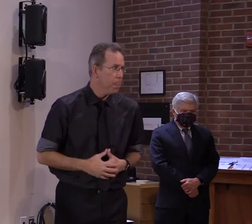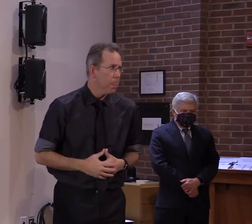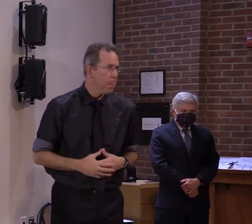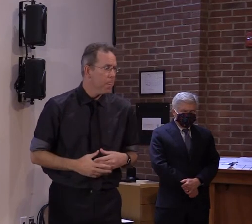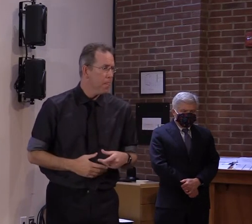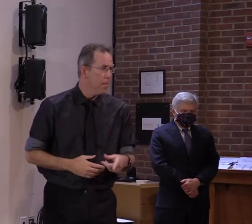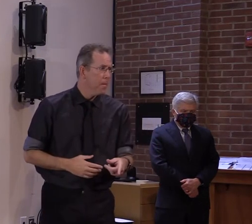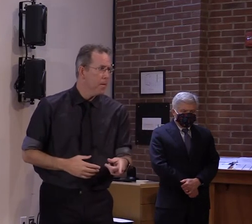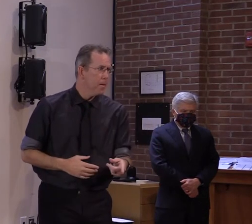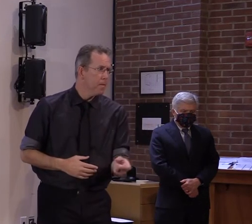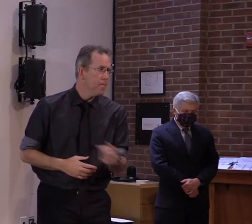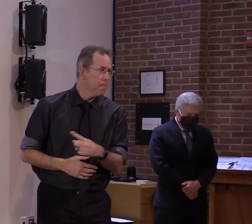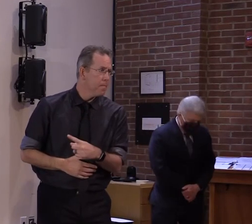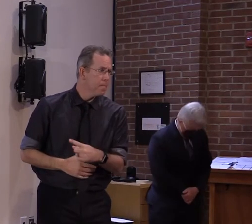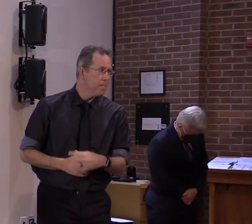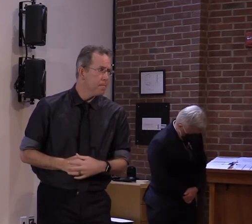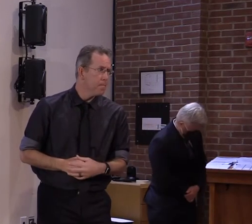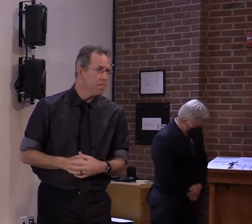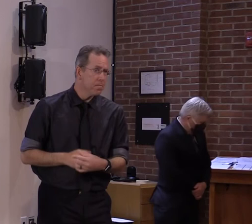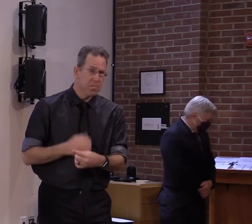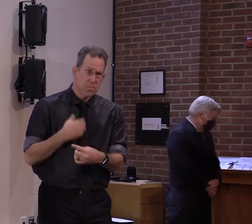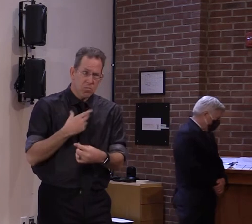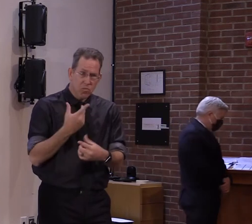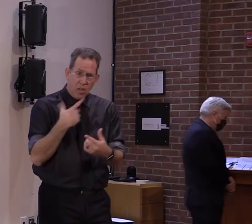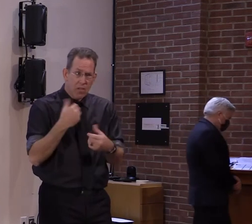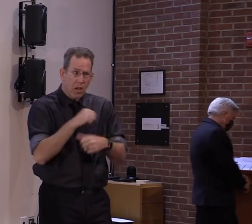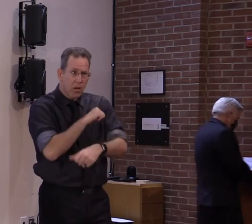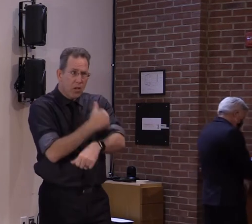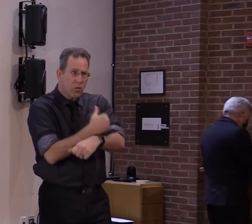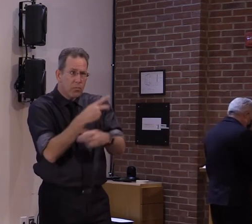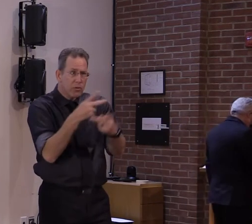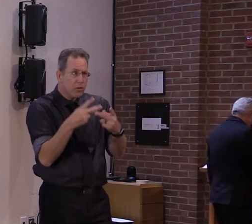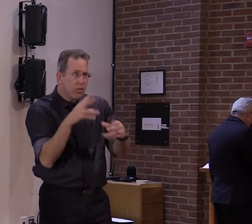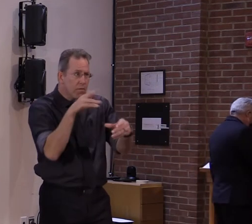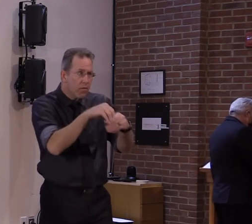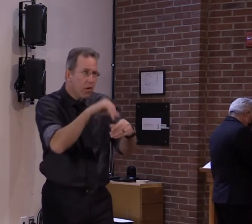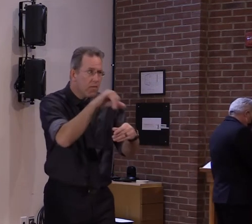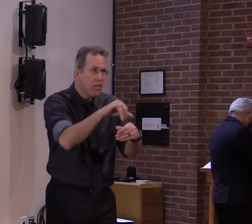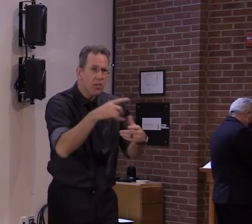do you have a position on either for or against?